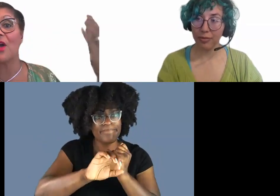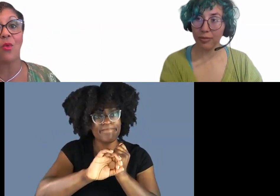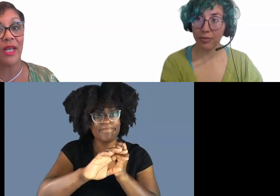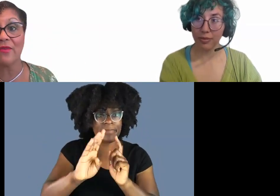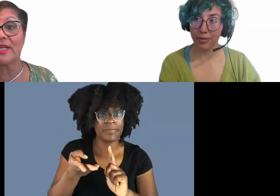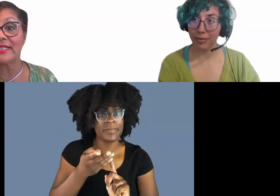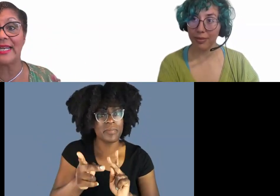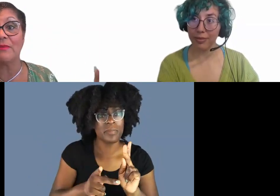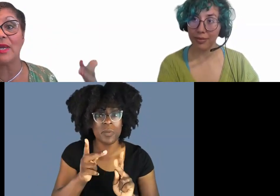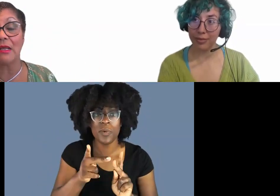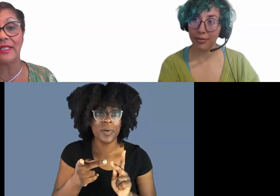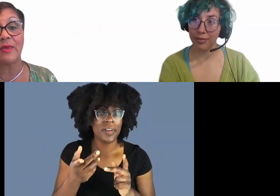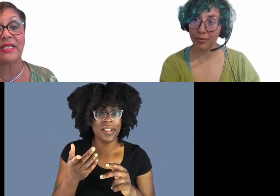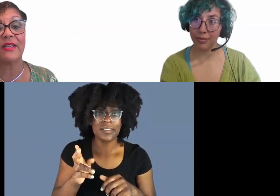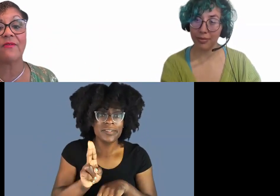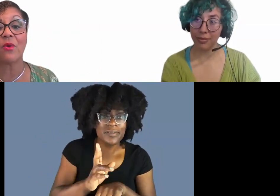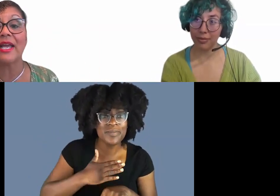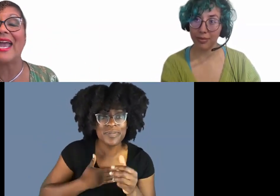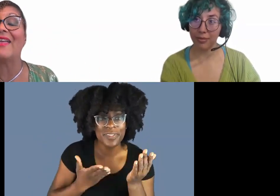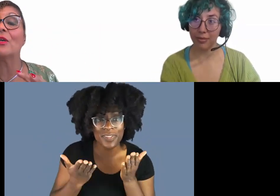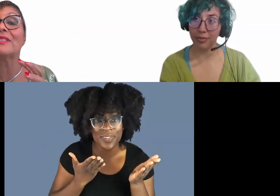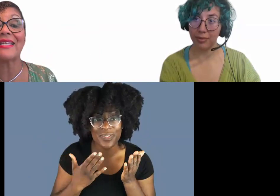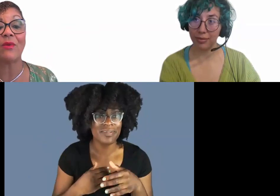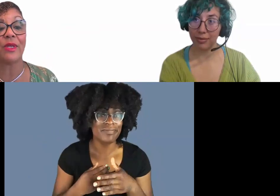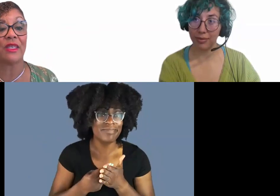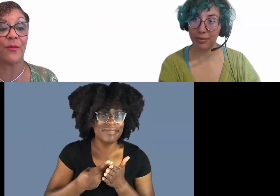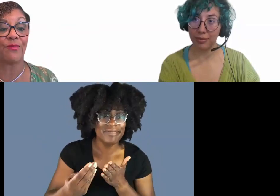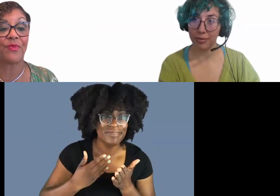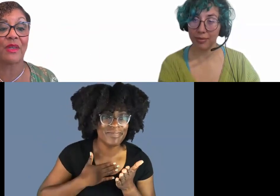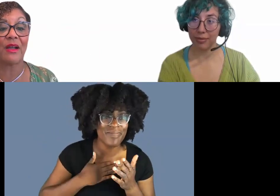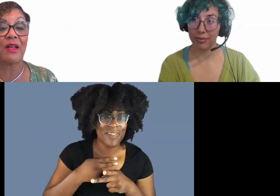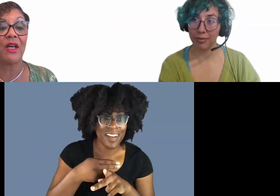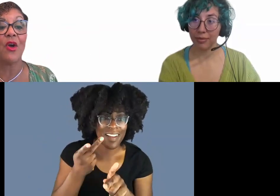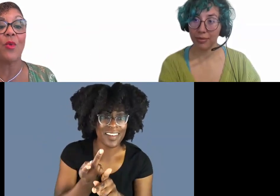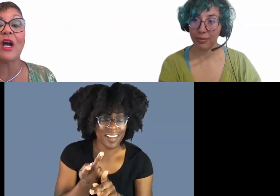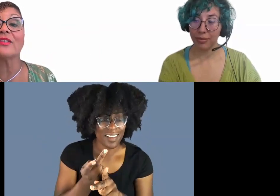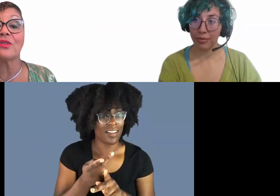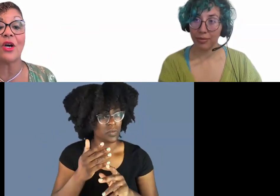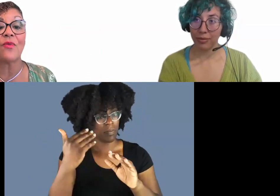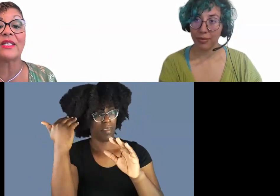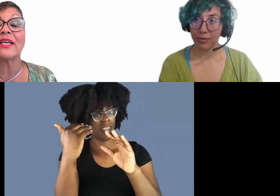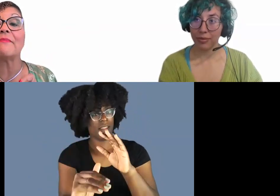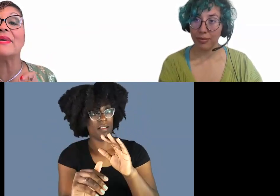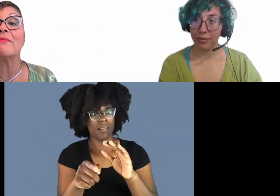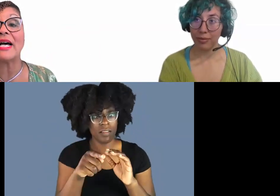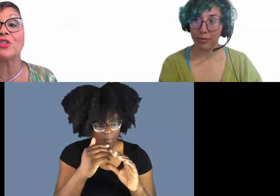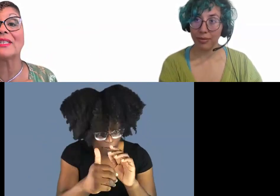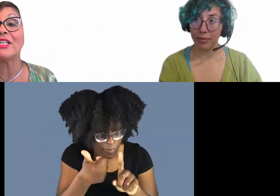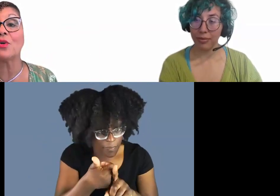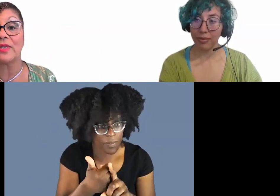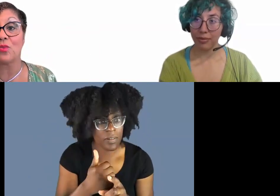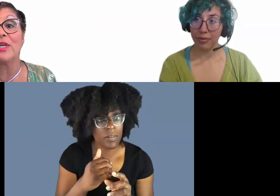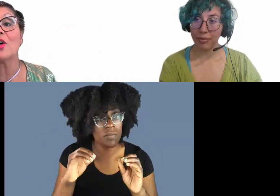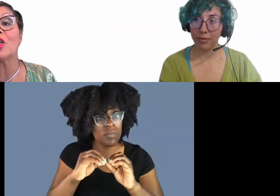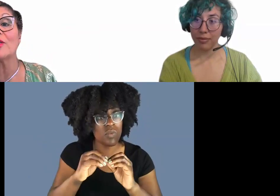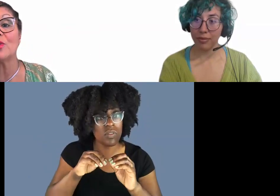service, whatever it is that email is being sent for, and they'll stay with you. We also know that it's going to minimize your